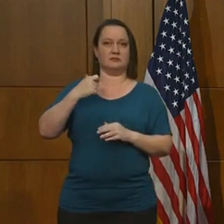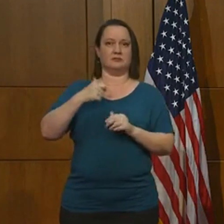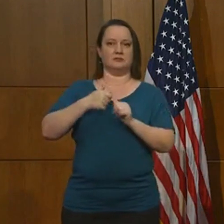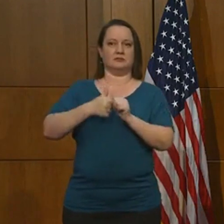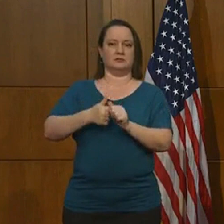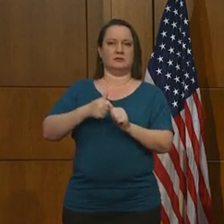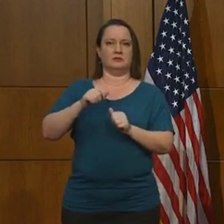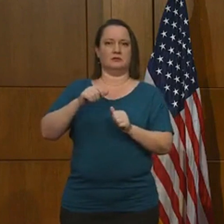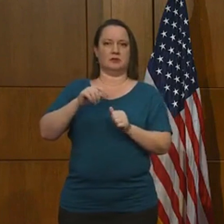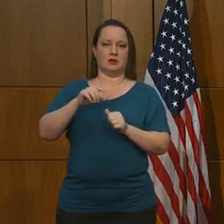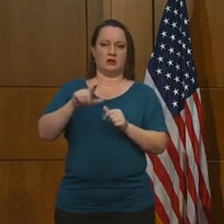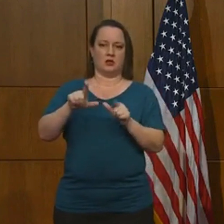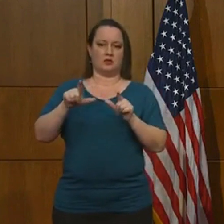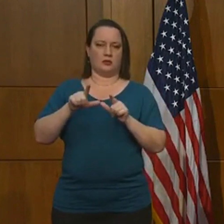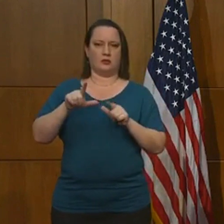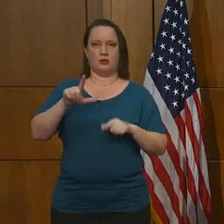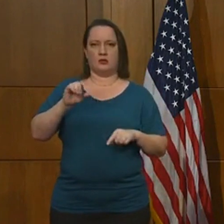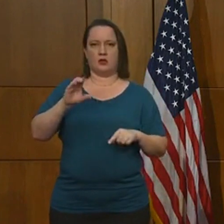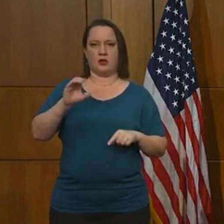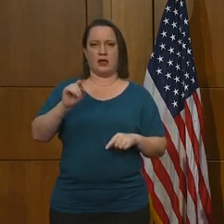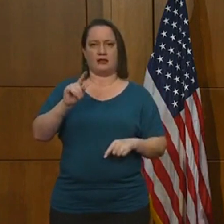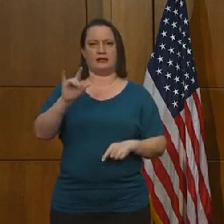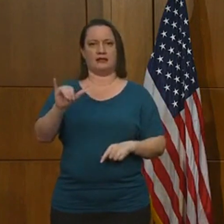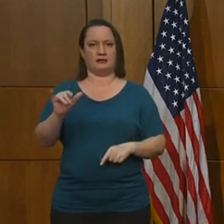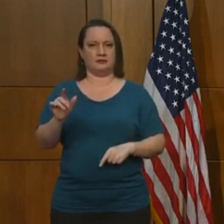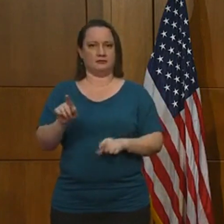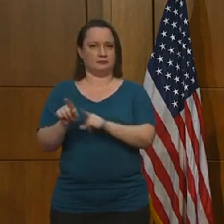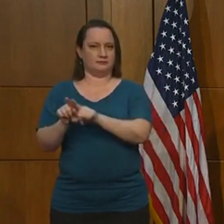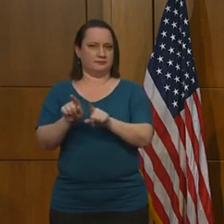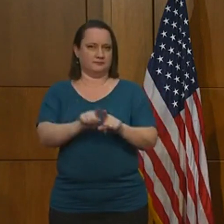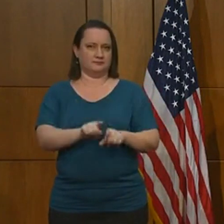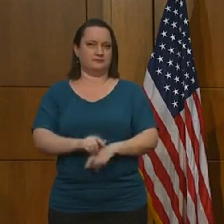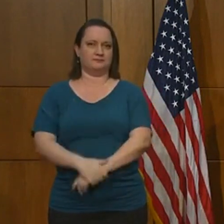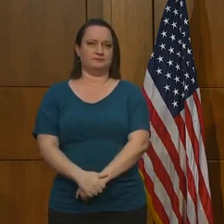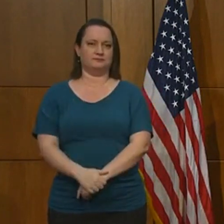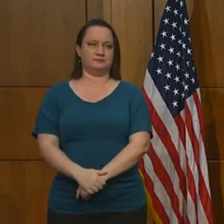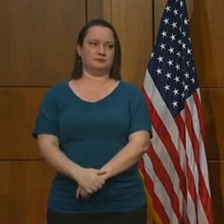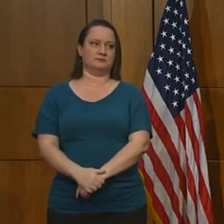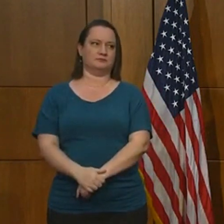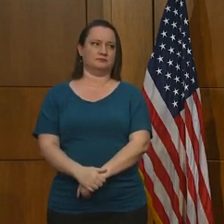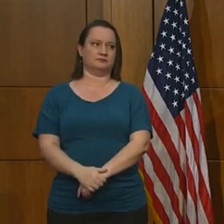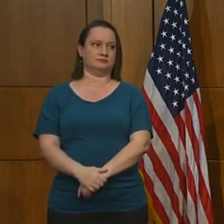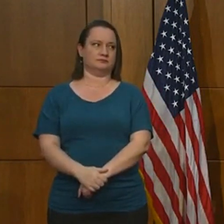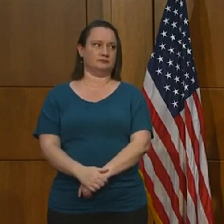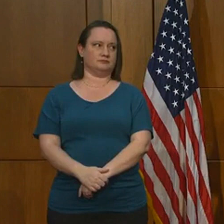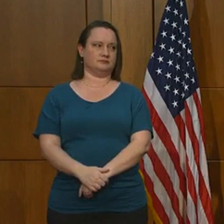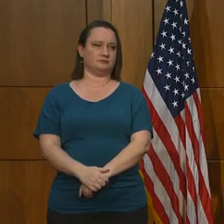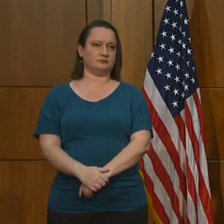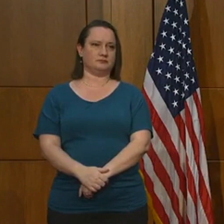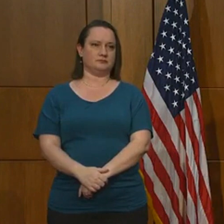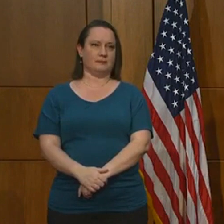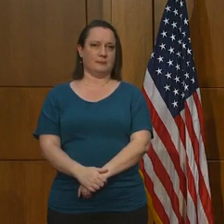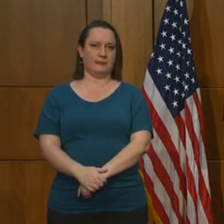the locality as well. Thank you. Sure.